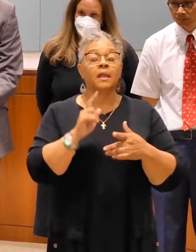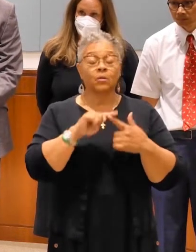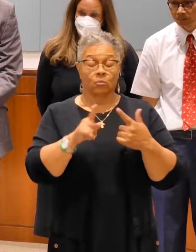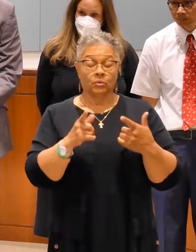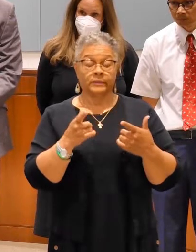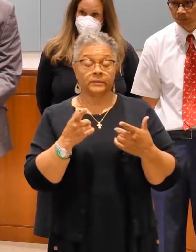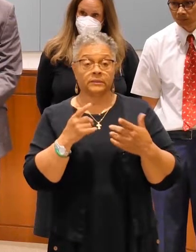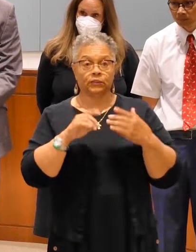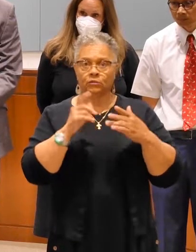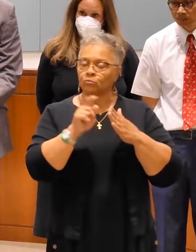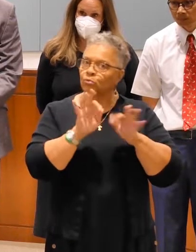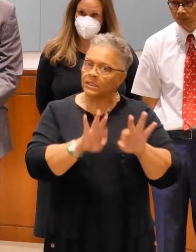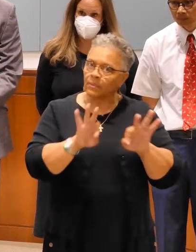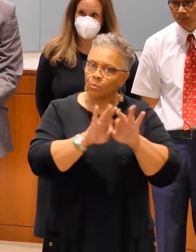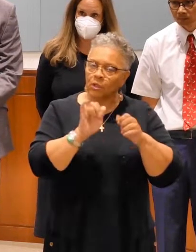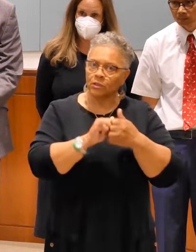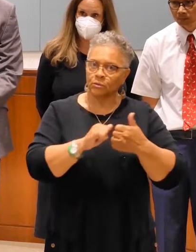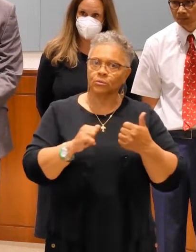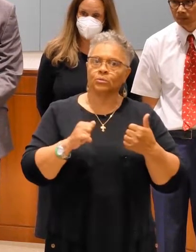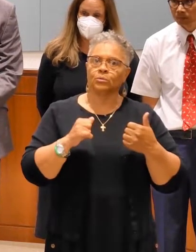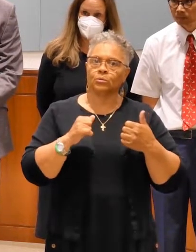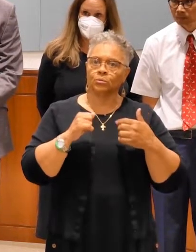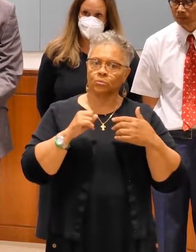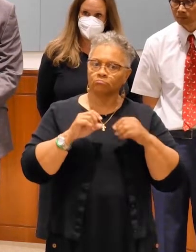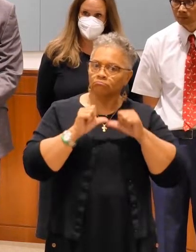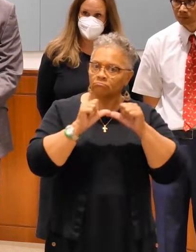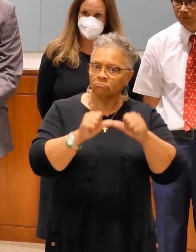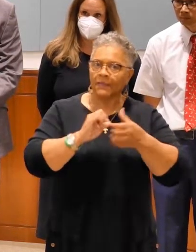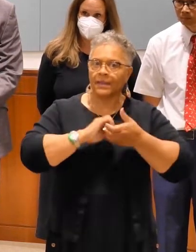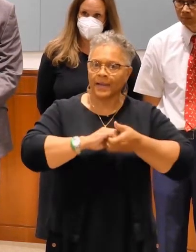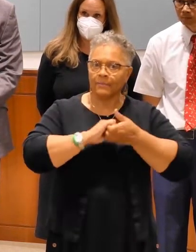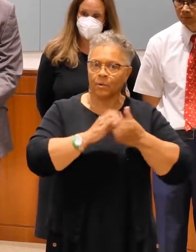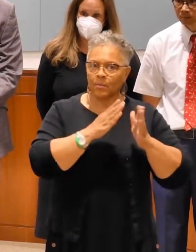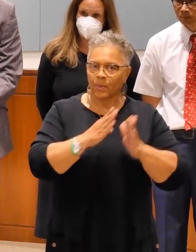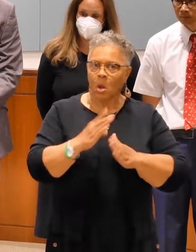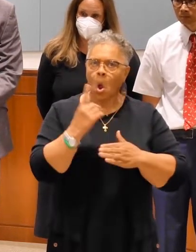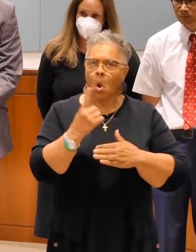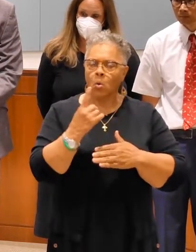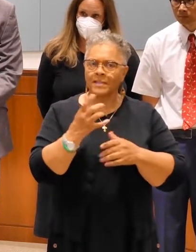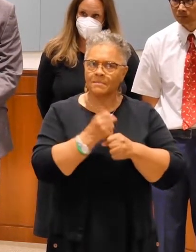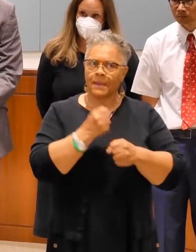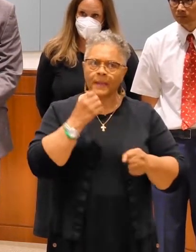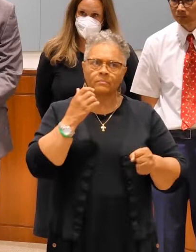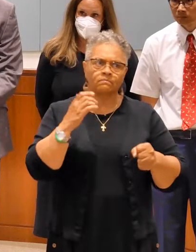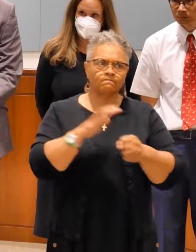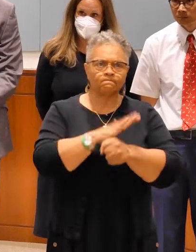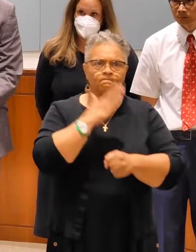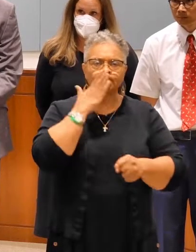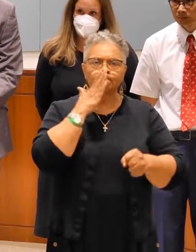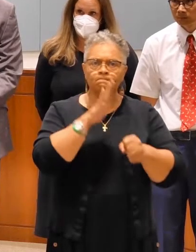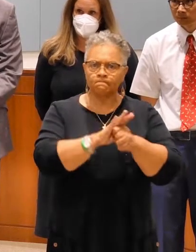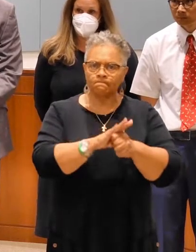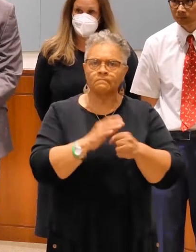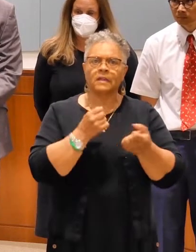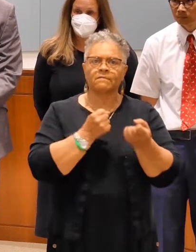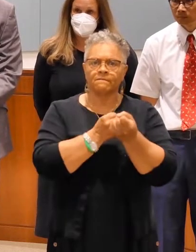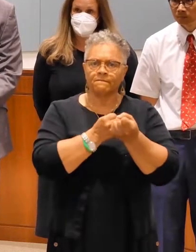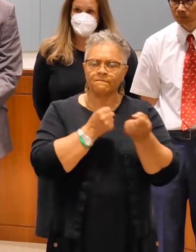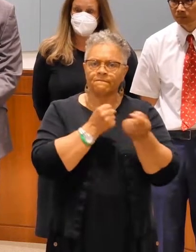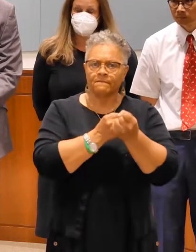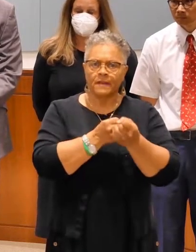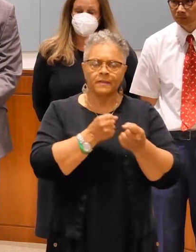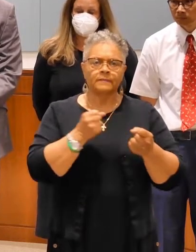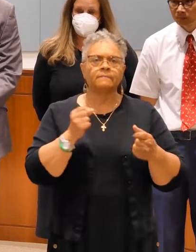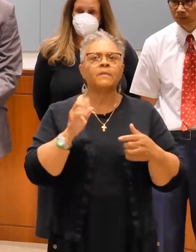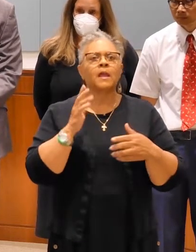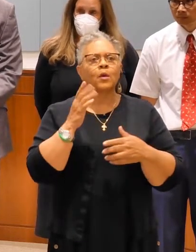in developing a collaborative plan. So we must always make the commitment to fully fund our obligations. We have to